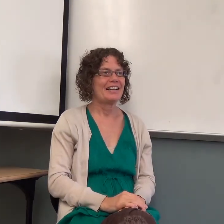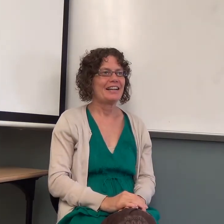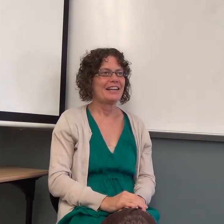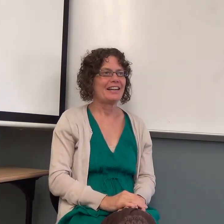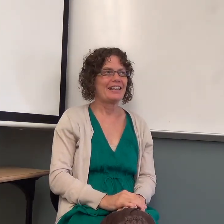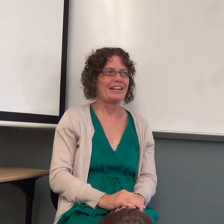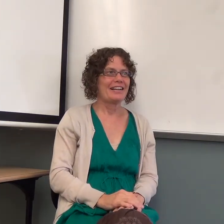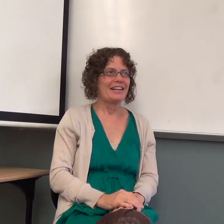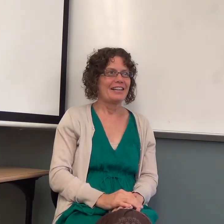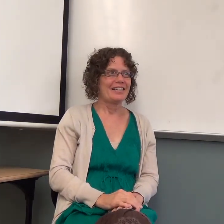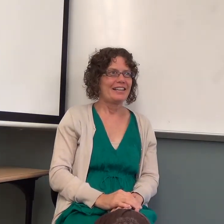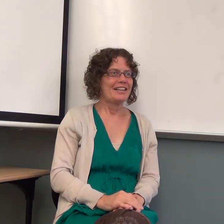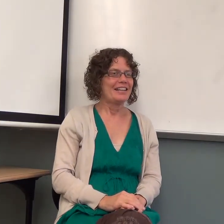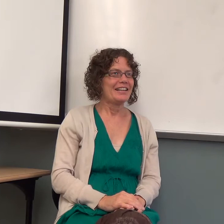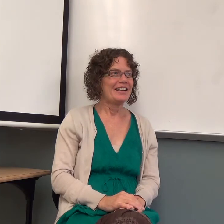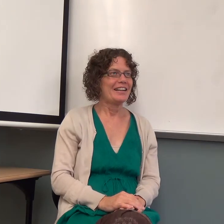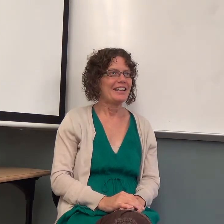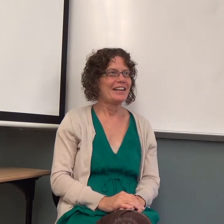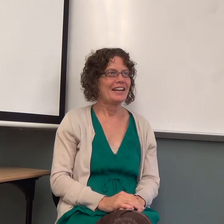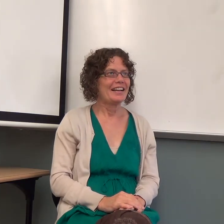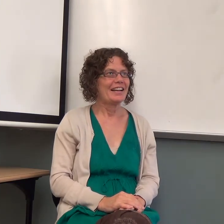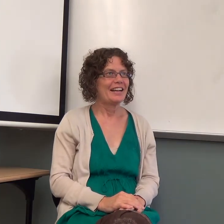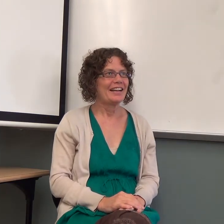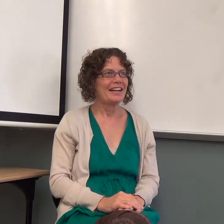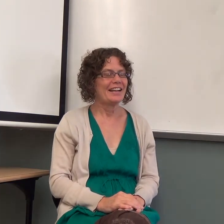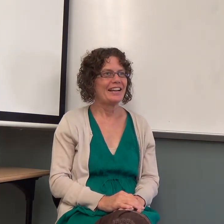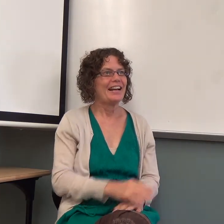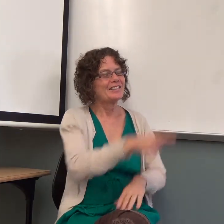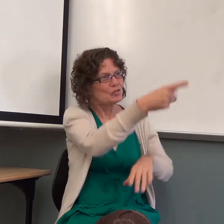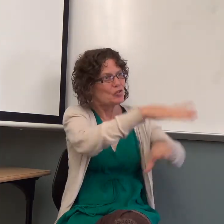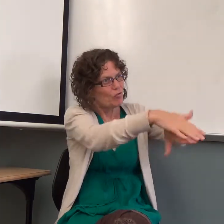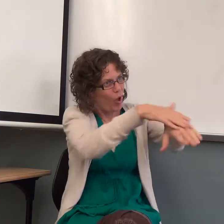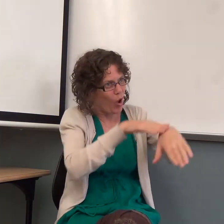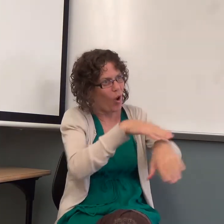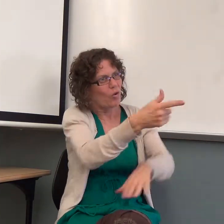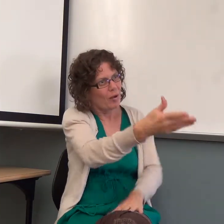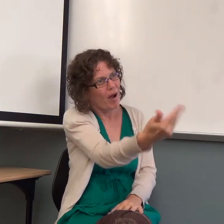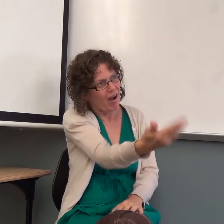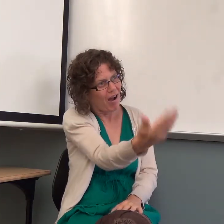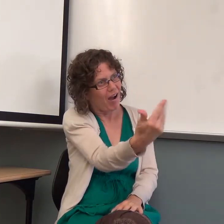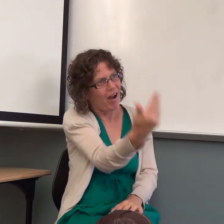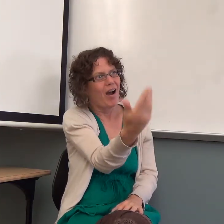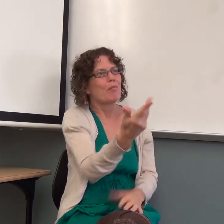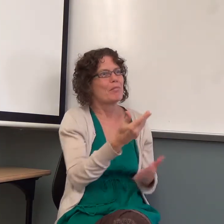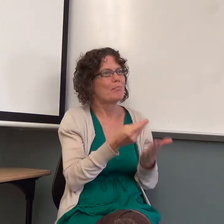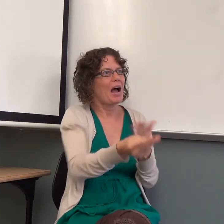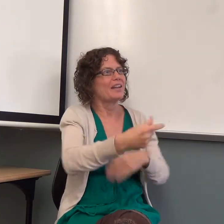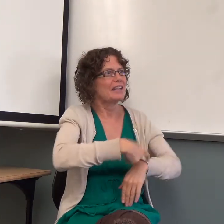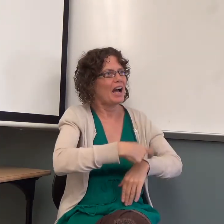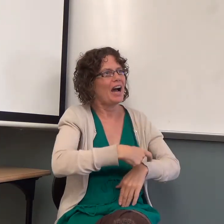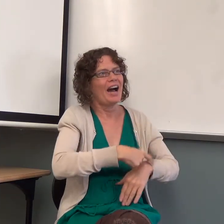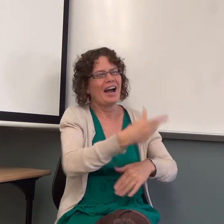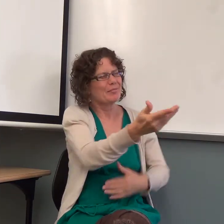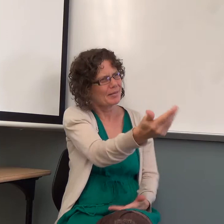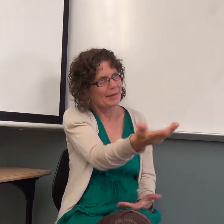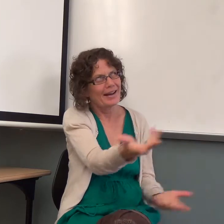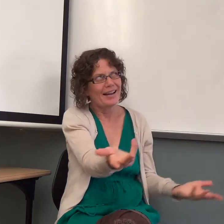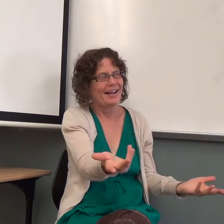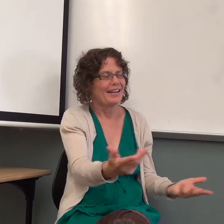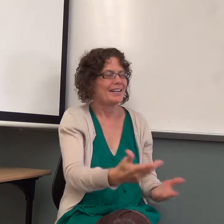Too slow. He's just, you know what it is? He's trying to buy time. He's buying time. Okay. The first word that